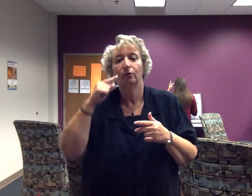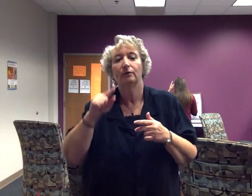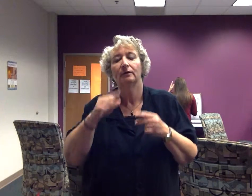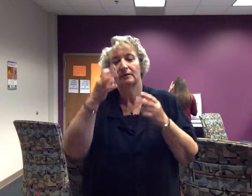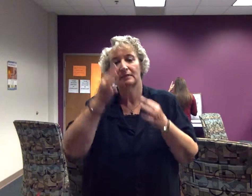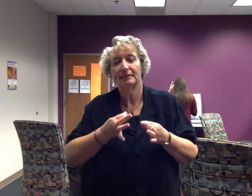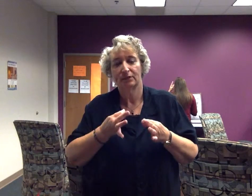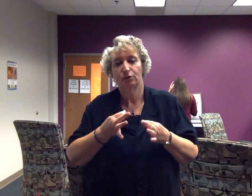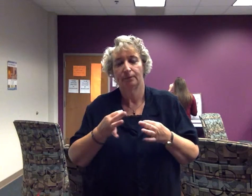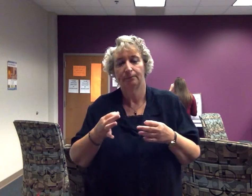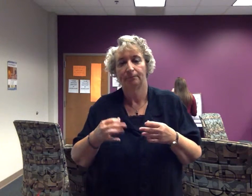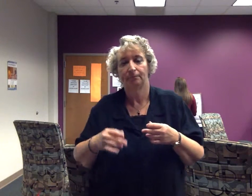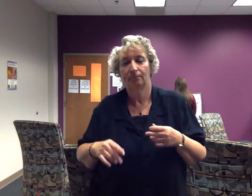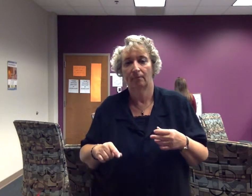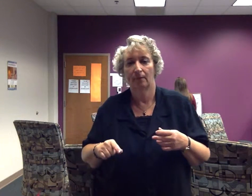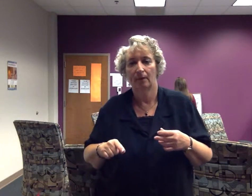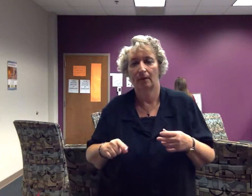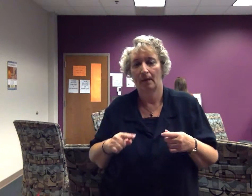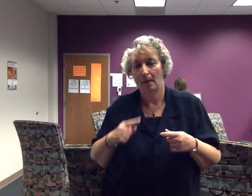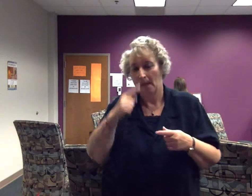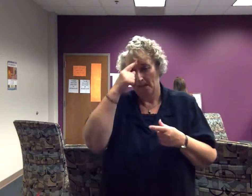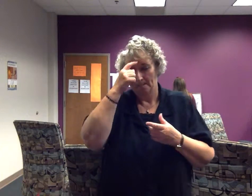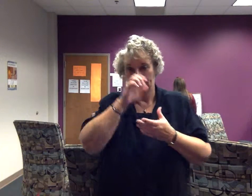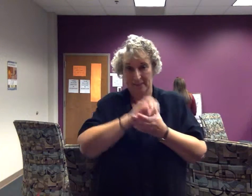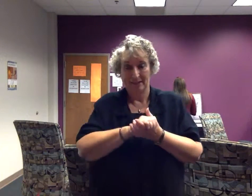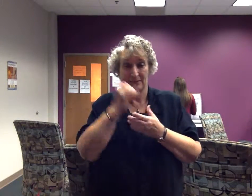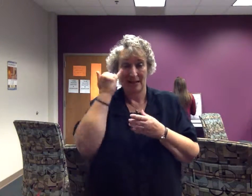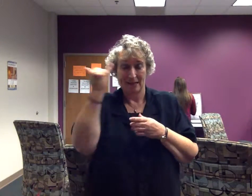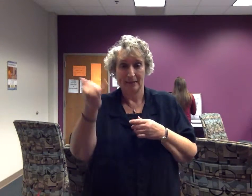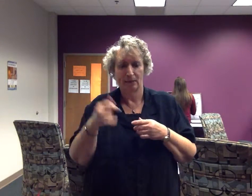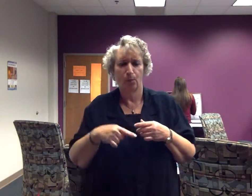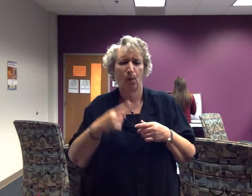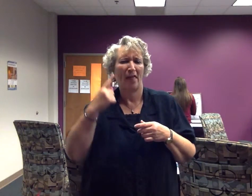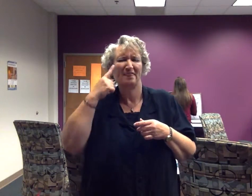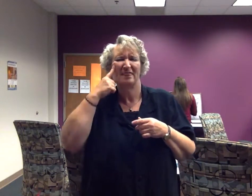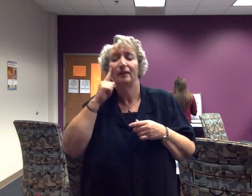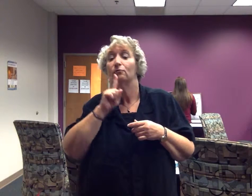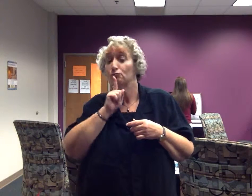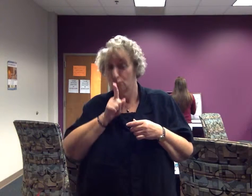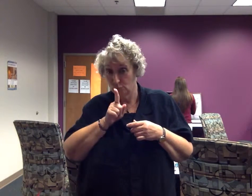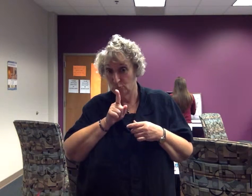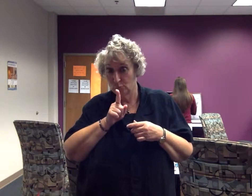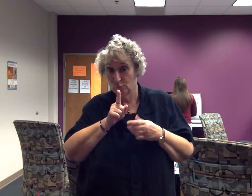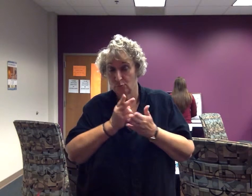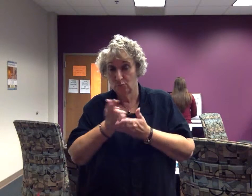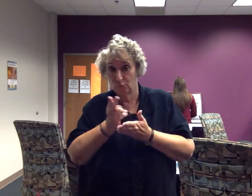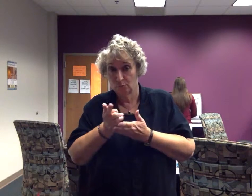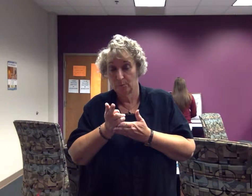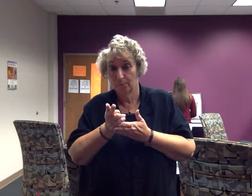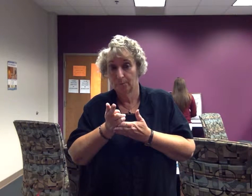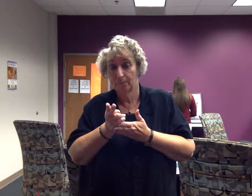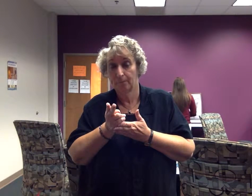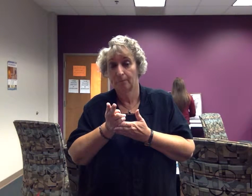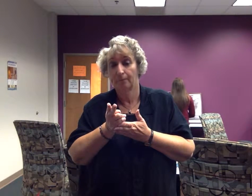The beliefs and ideals of a society, they think to be true, like Nicole said earlier, what they believe is true,